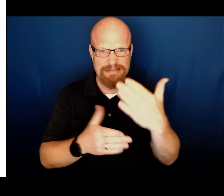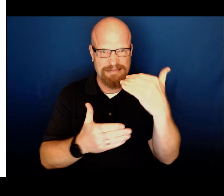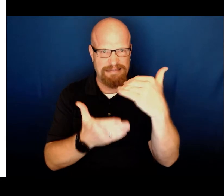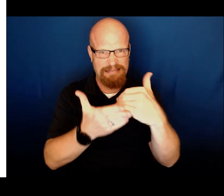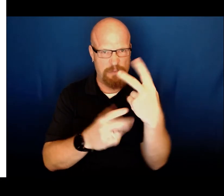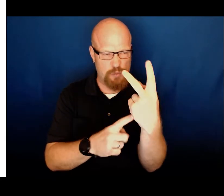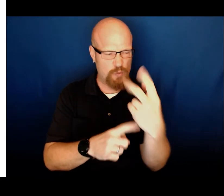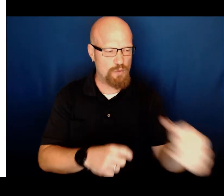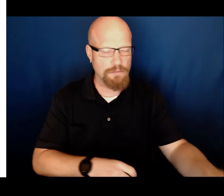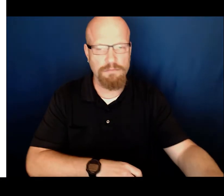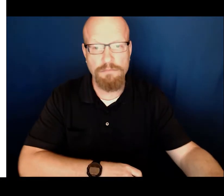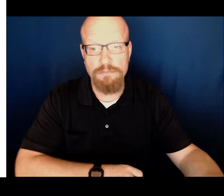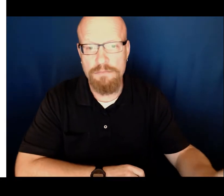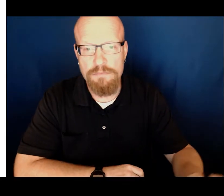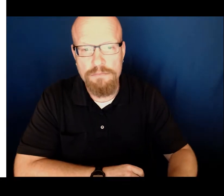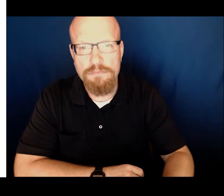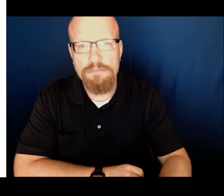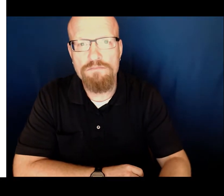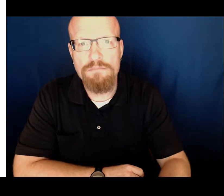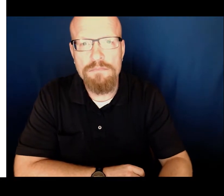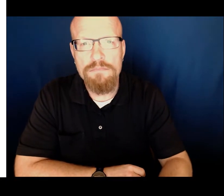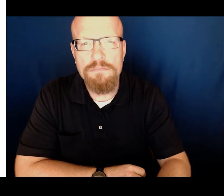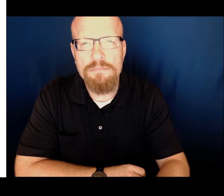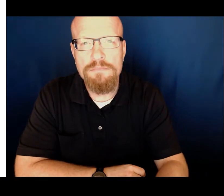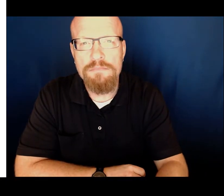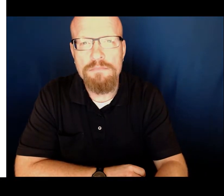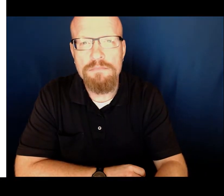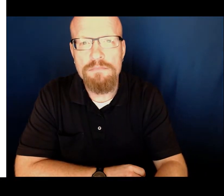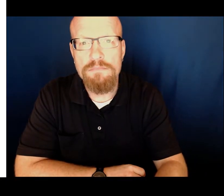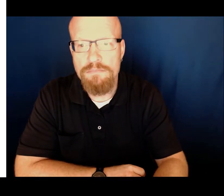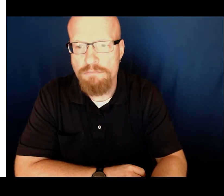Now you're going to count, this is in step 2 now,